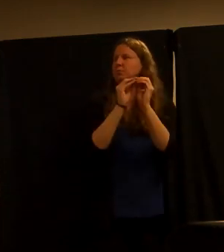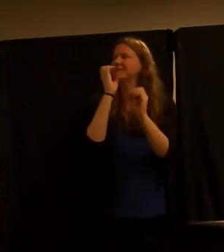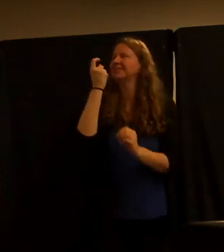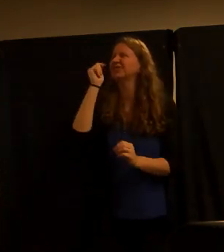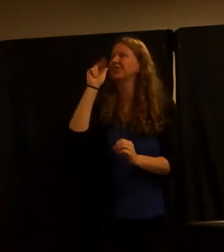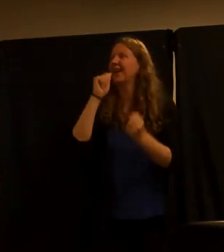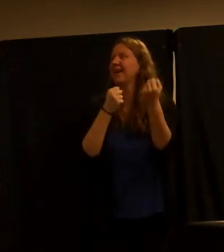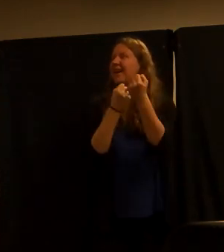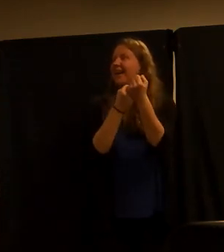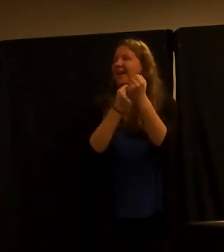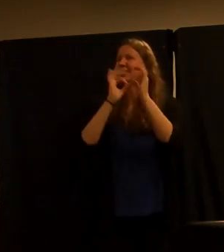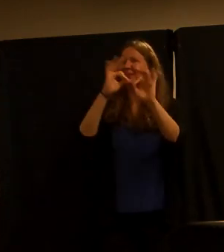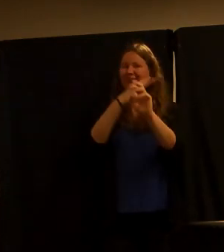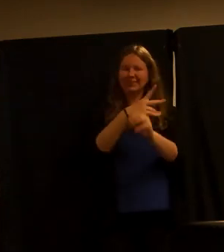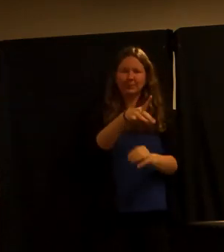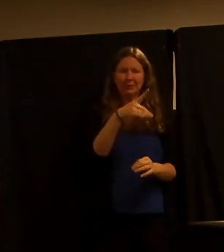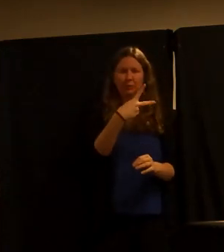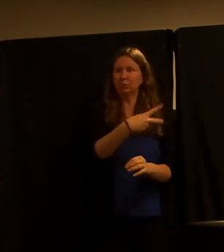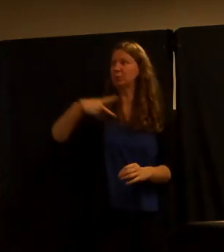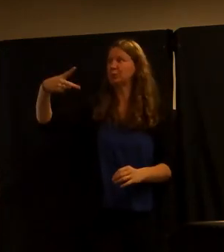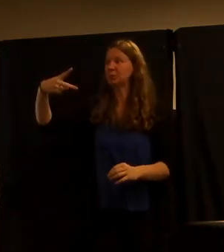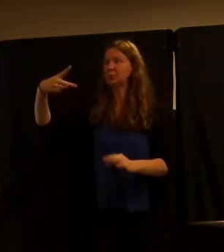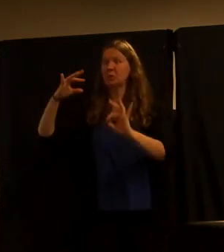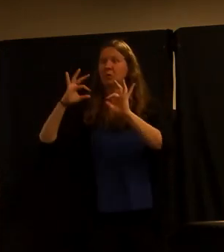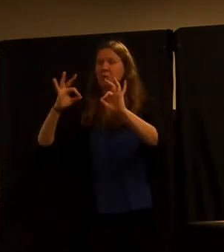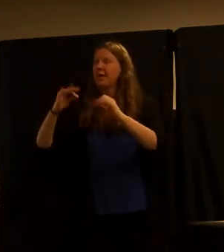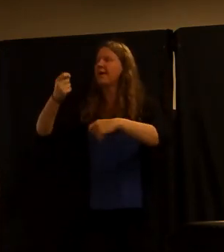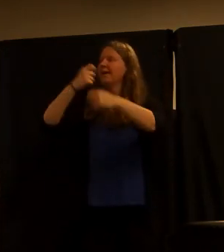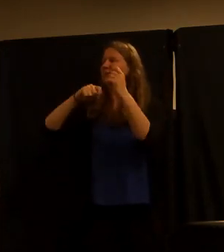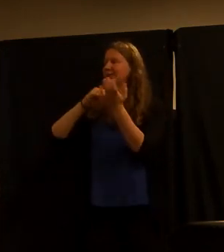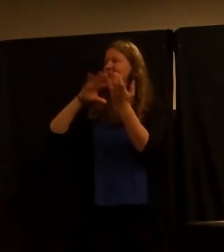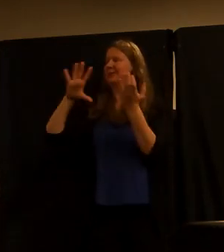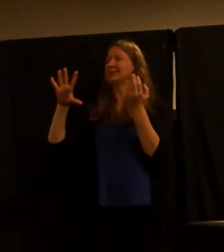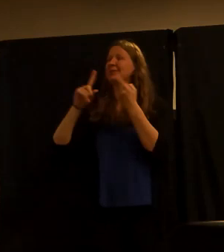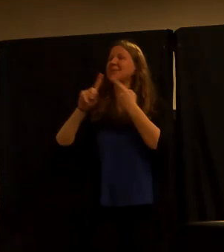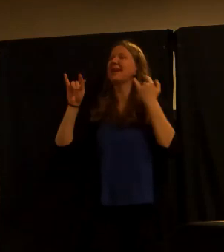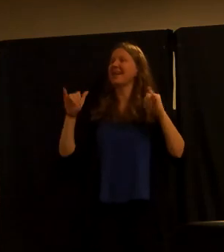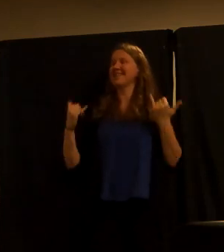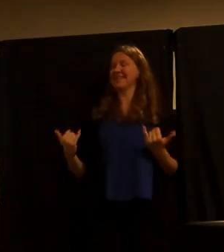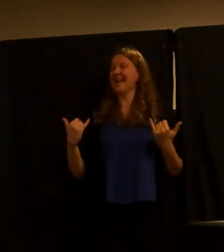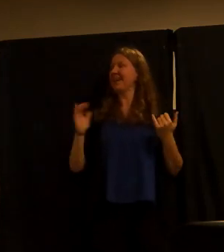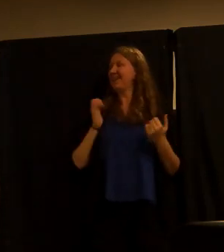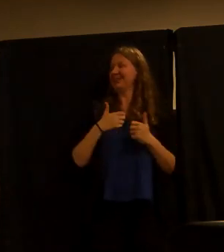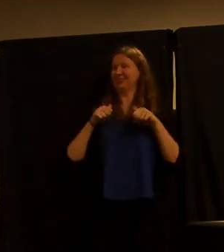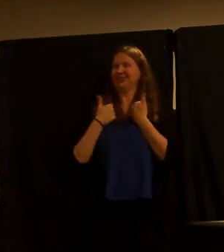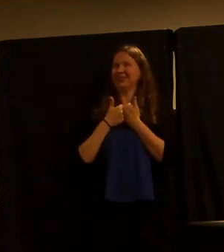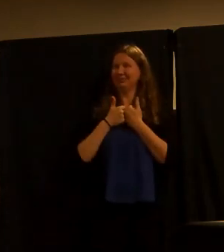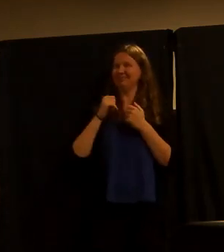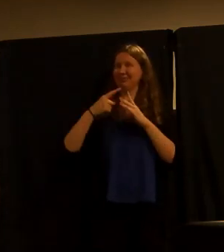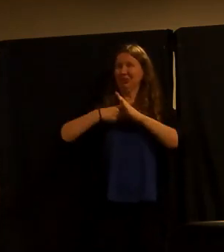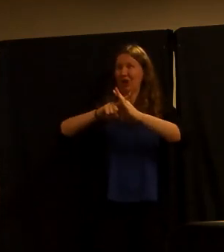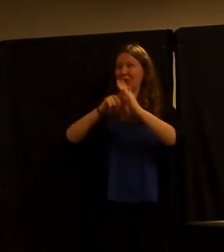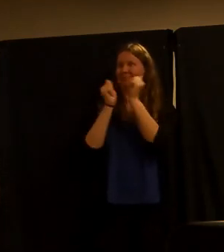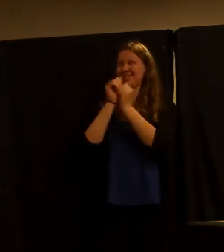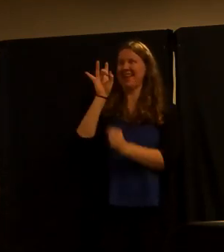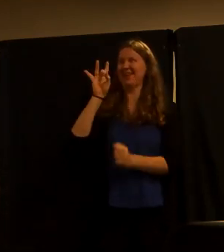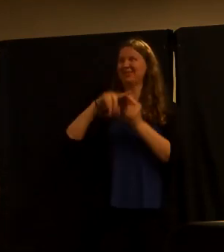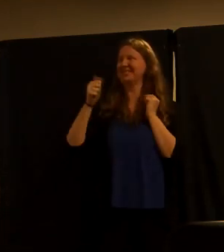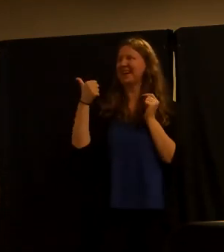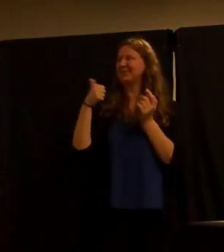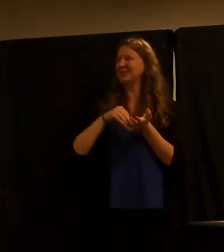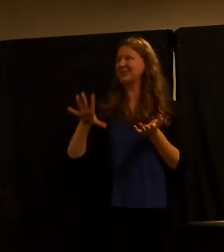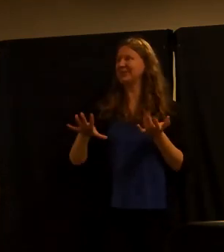add additional supports for those that were struggling, and they would join another group. But now we do